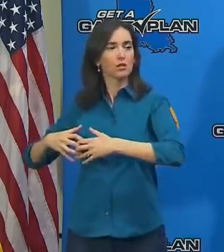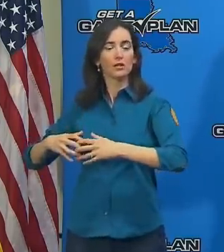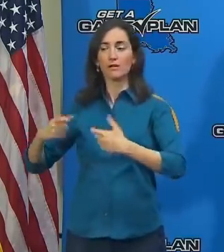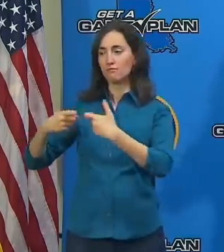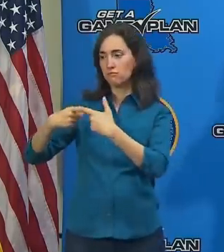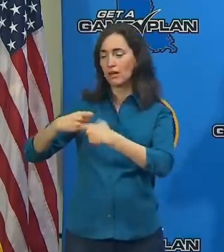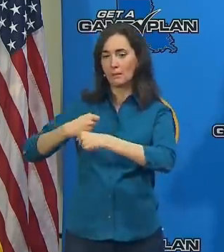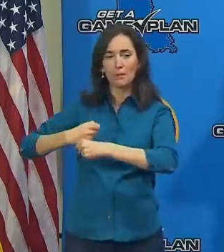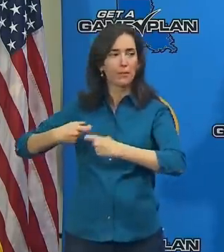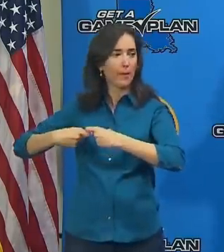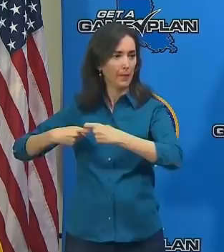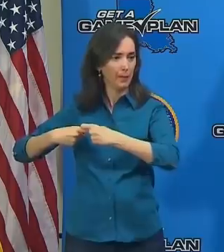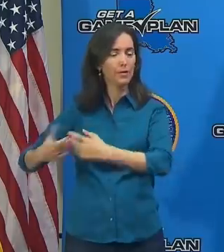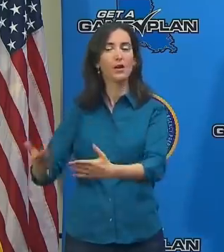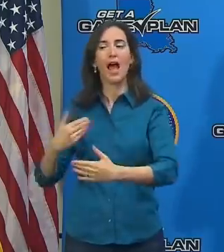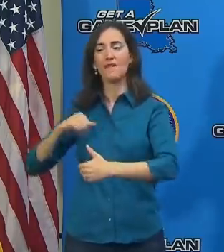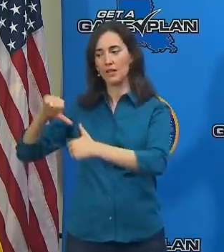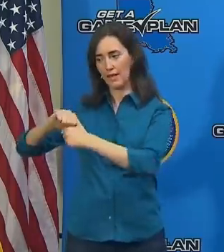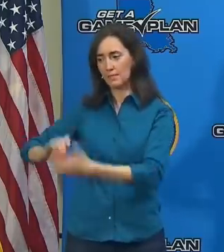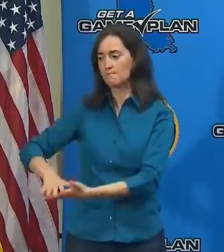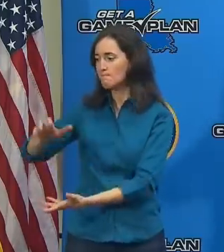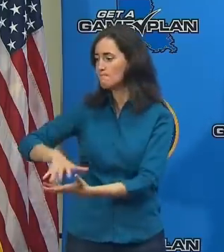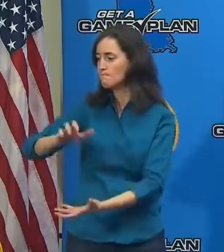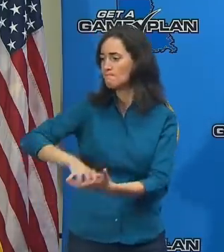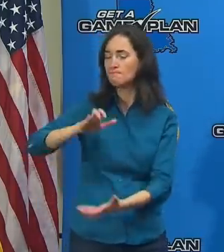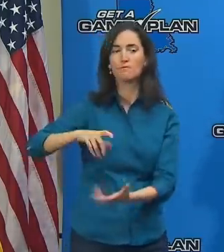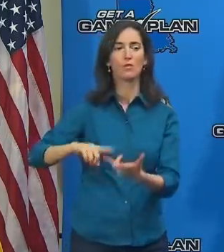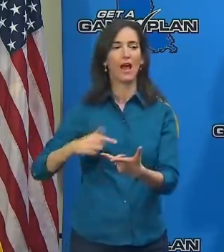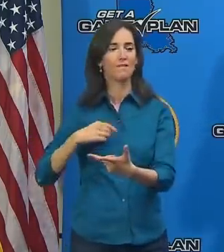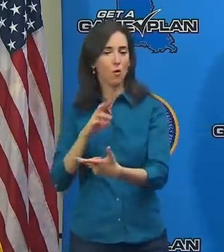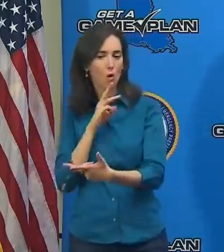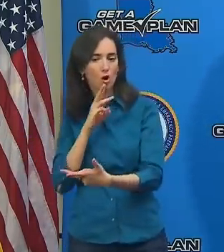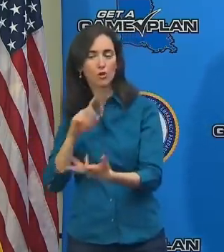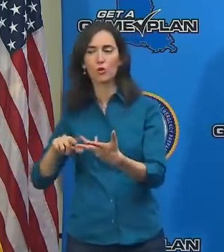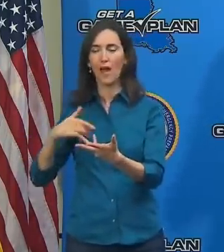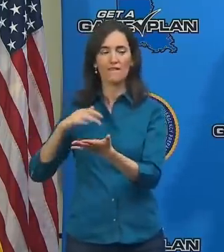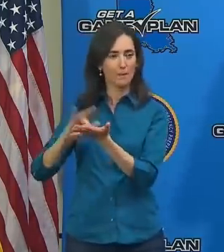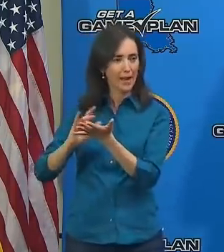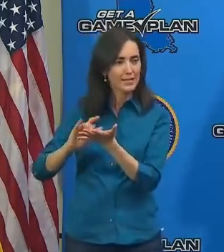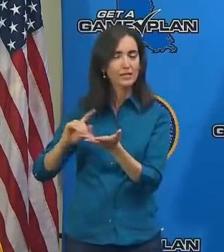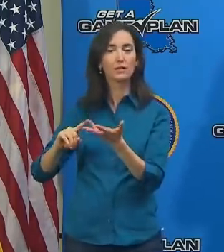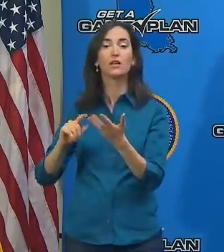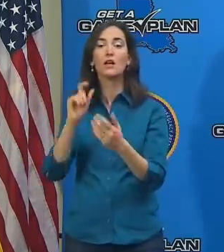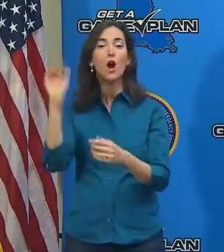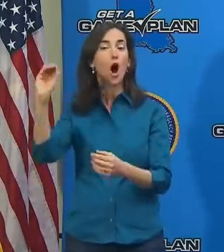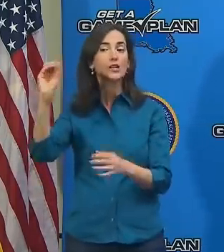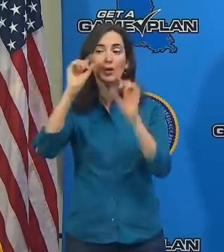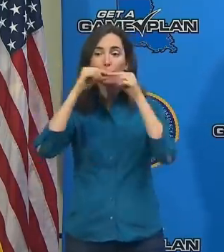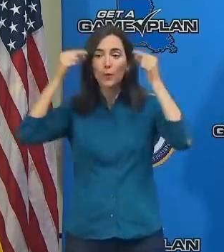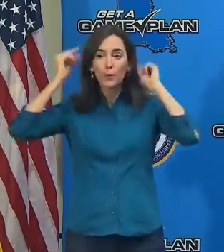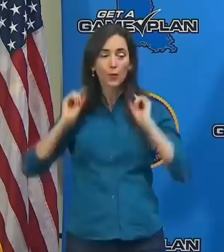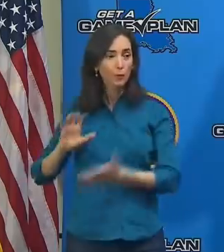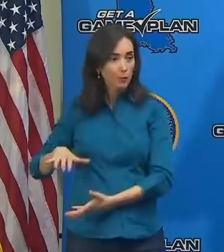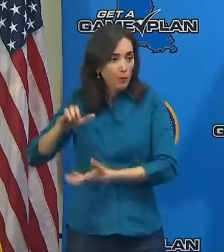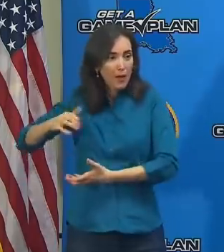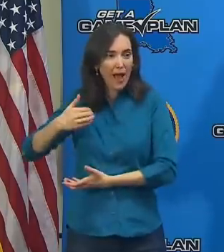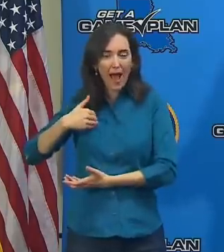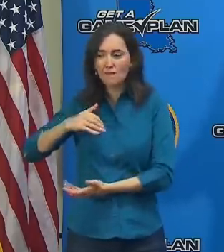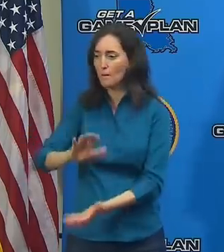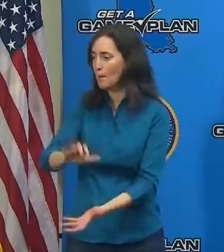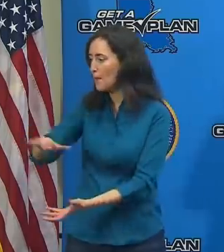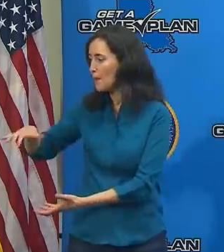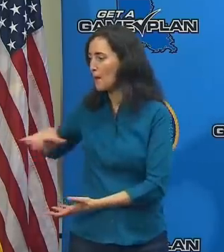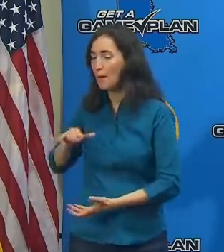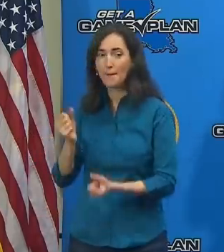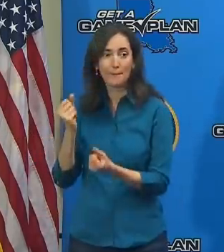and water and food and on pharmaceuticals, things like oxygen and so forth. But quite